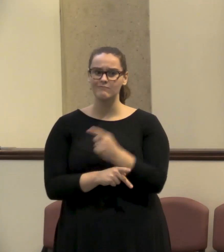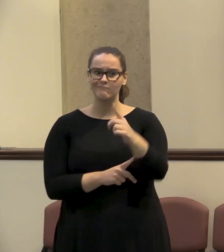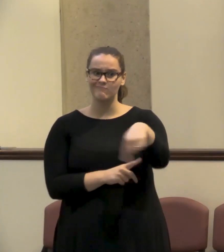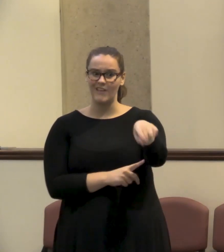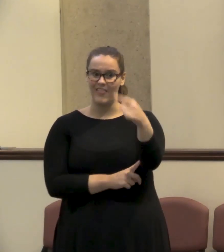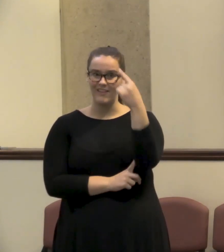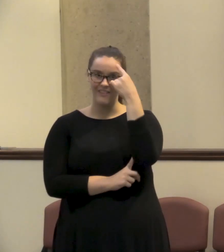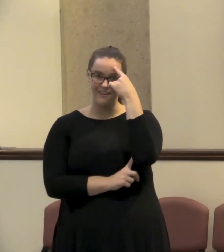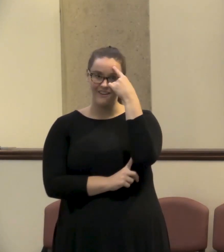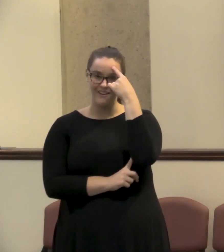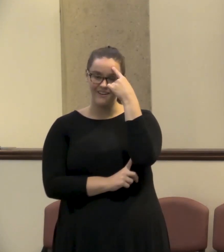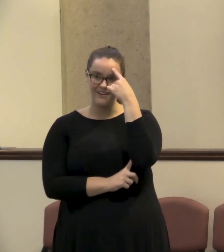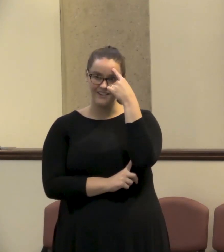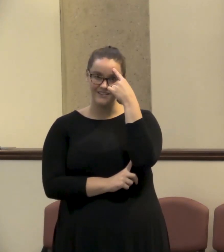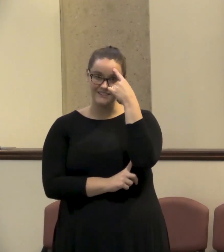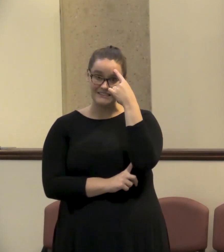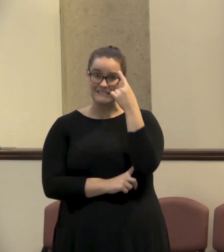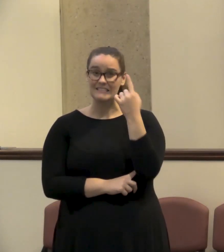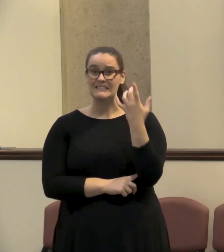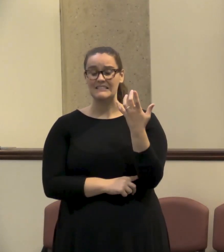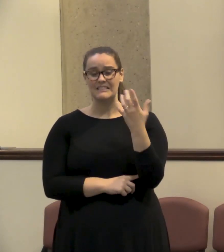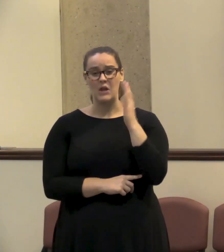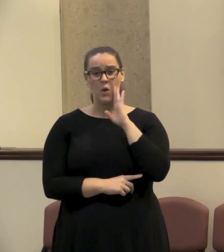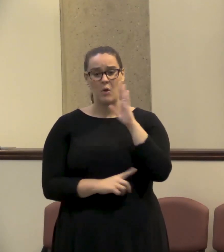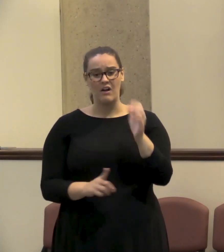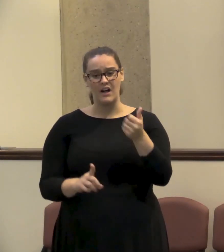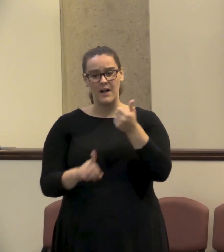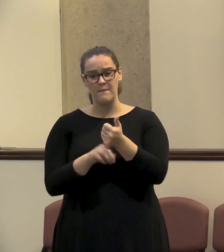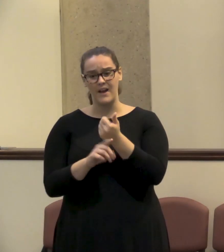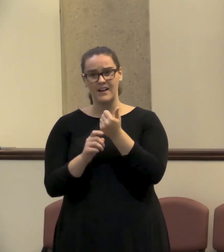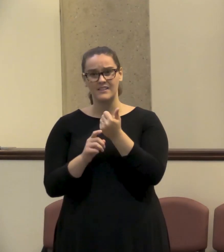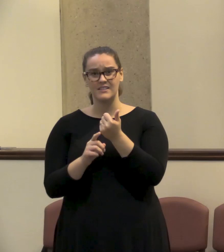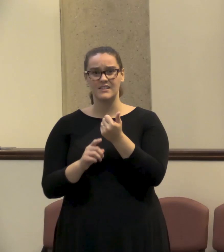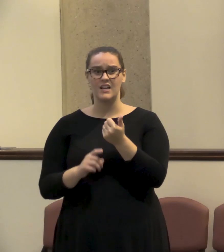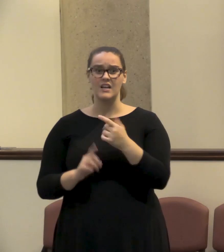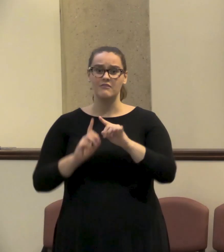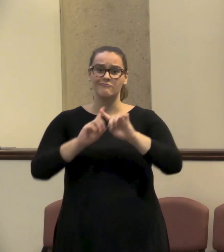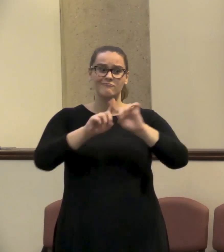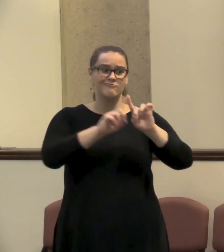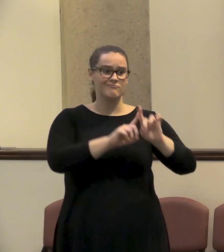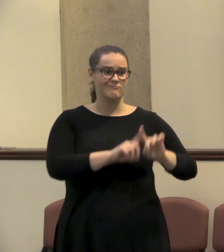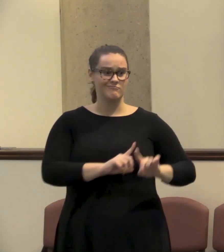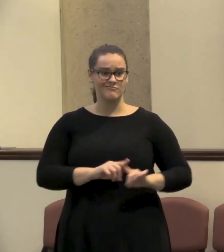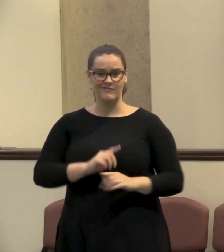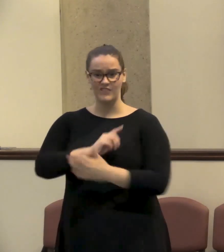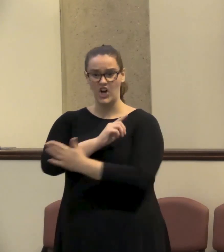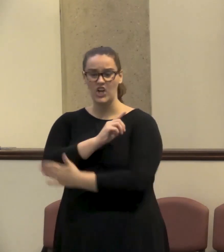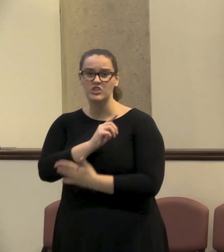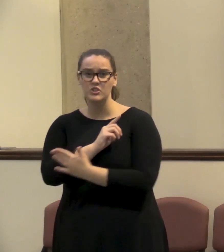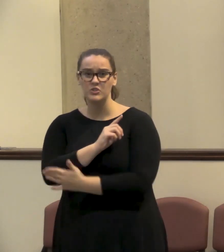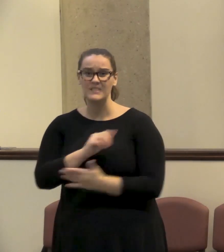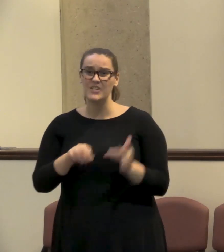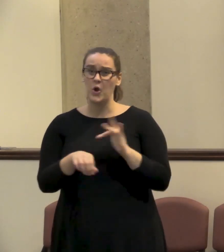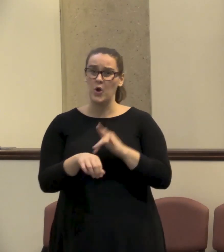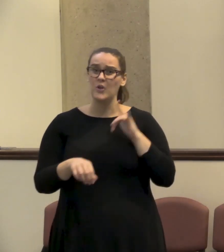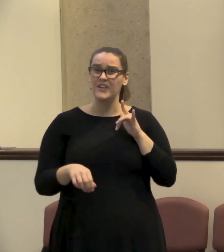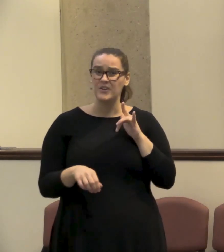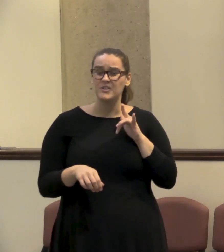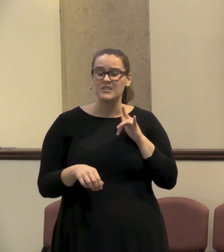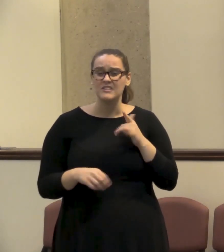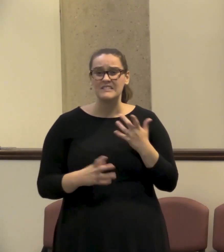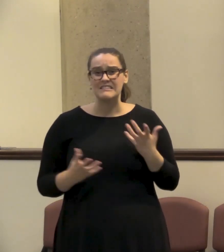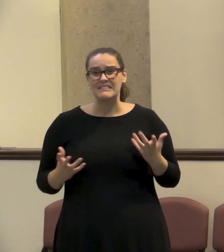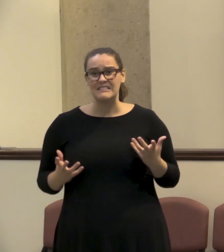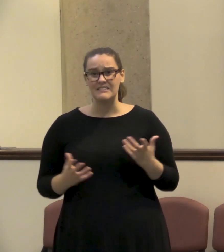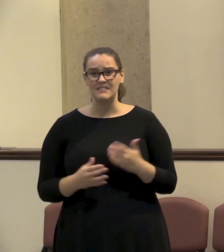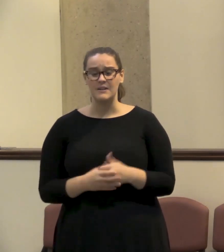and it's worse than they thought earlier. And there's going to be impacts on countries around the world earlier than they thought. And we